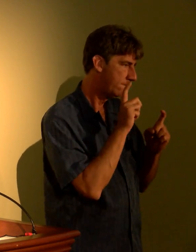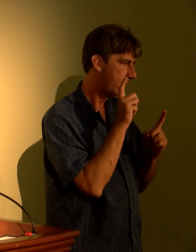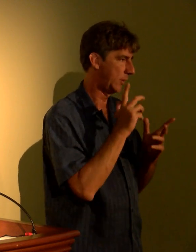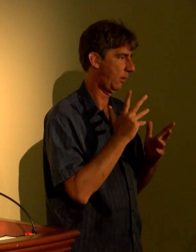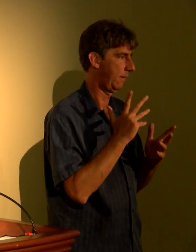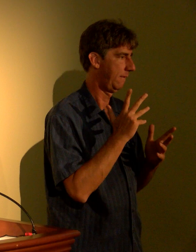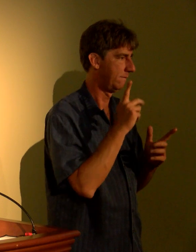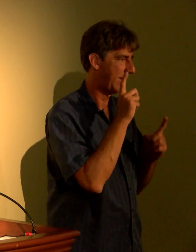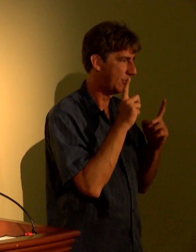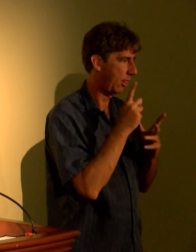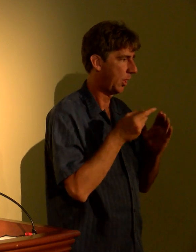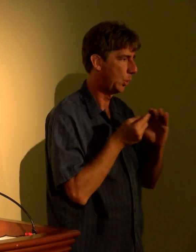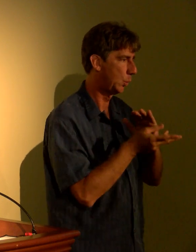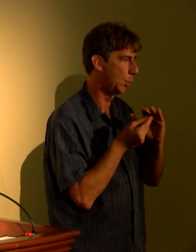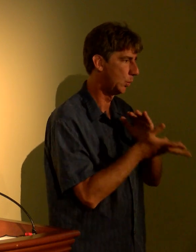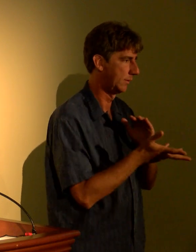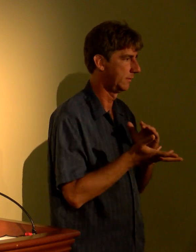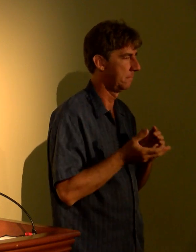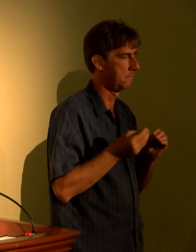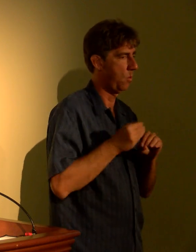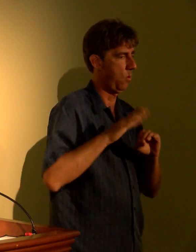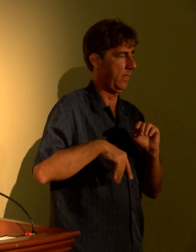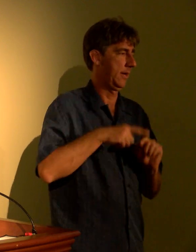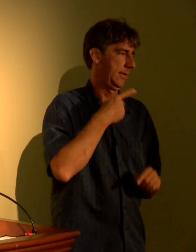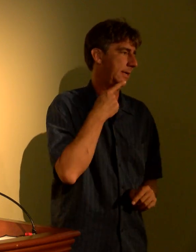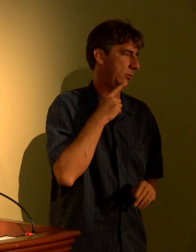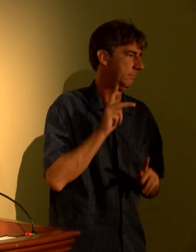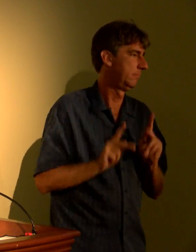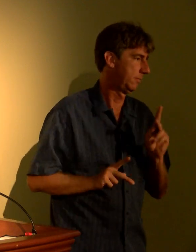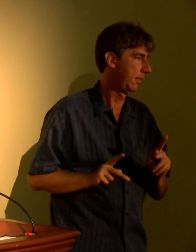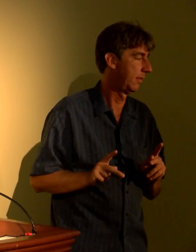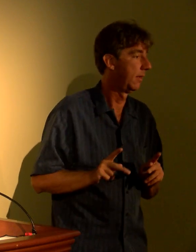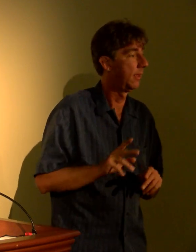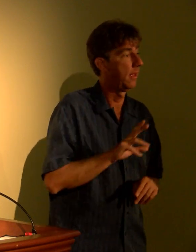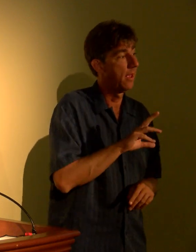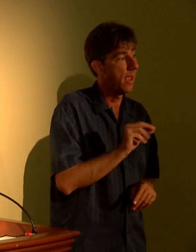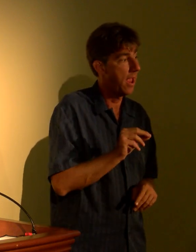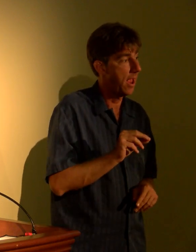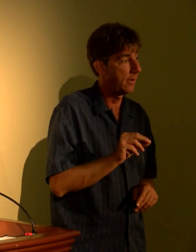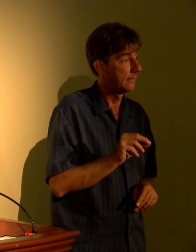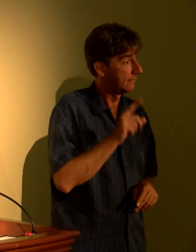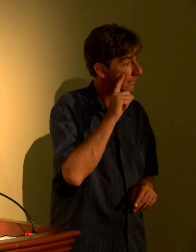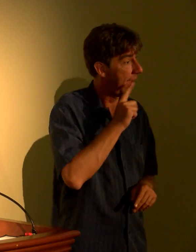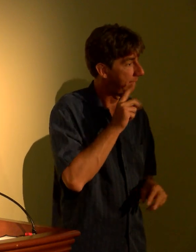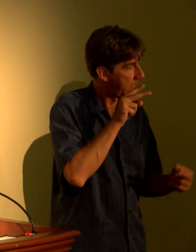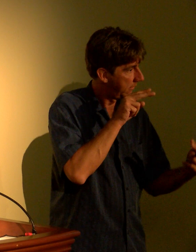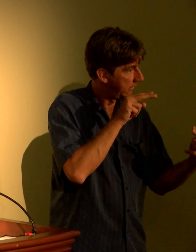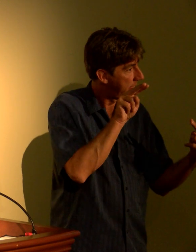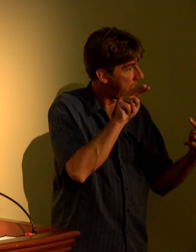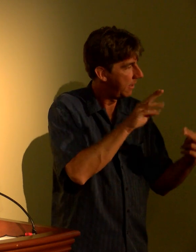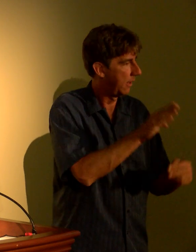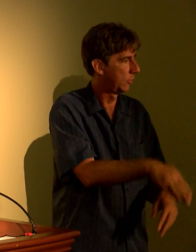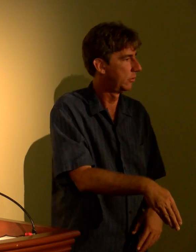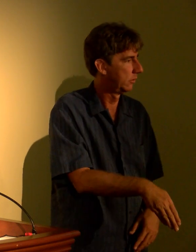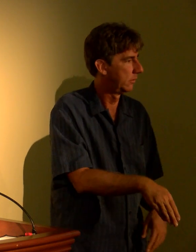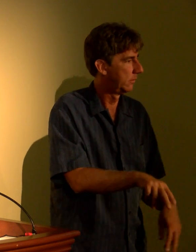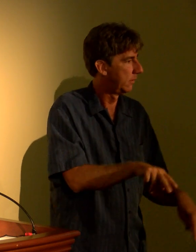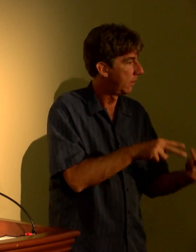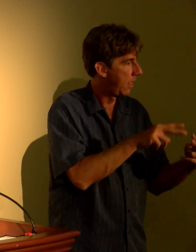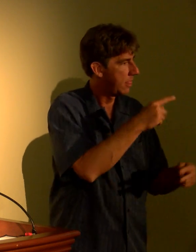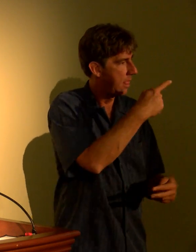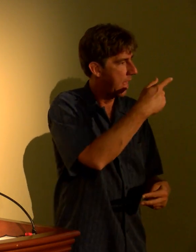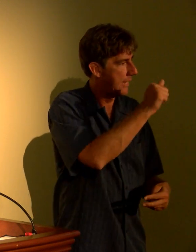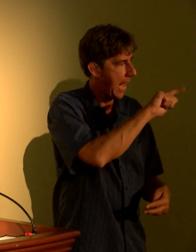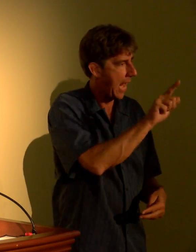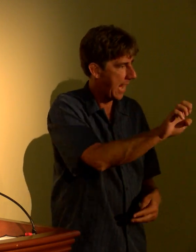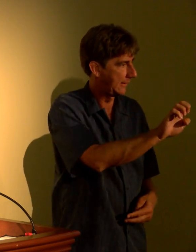cues than hearing people do. And in particular, they never break eye contact. The connection with the gaze is